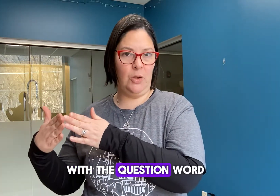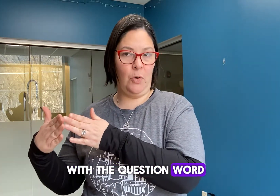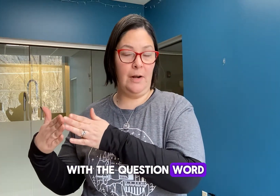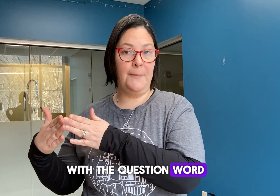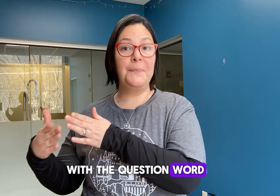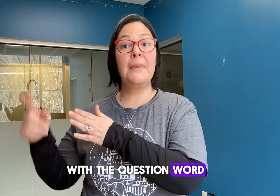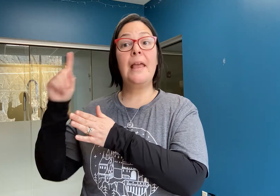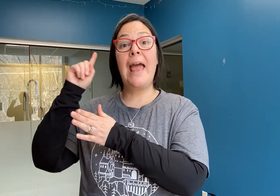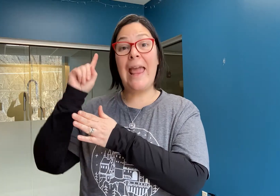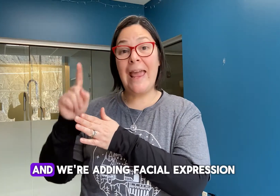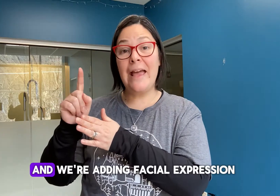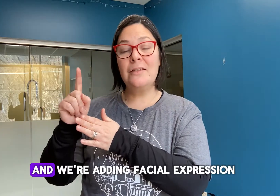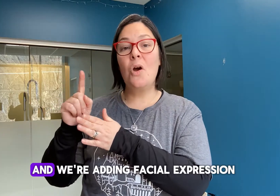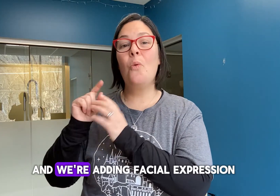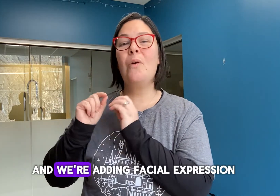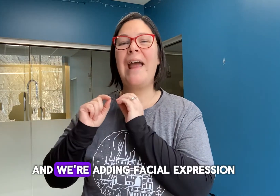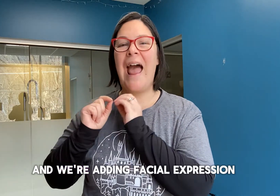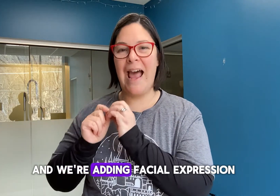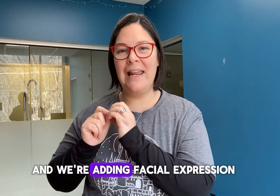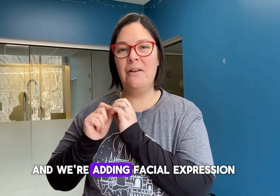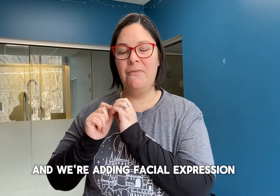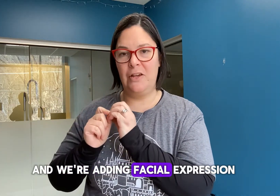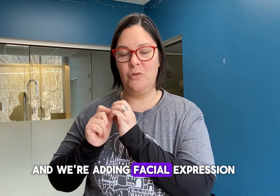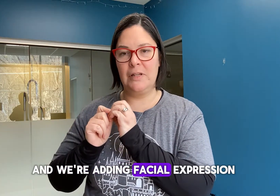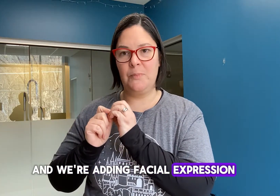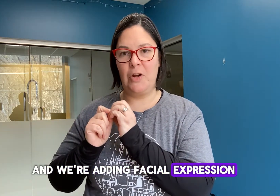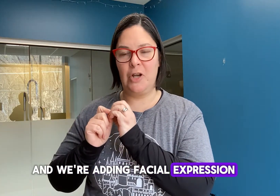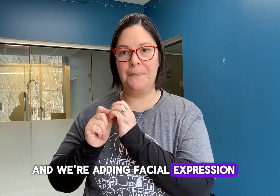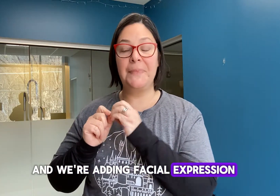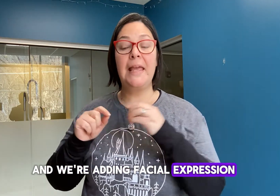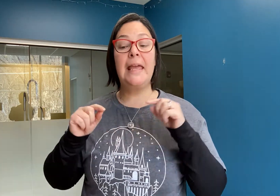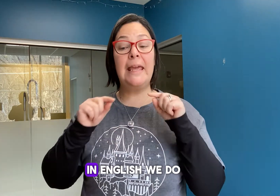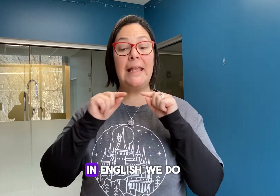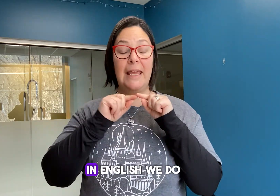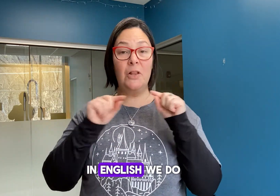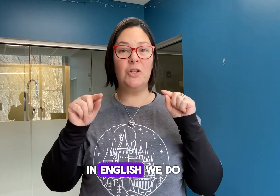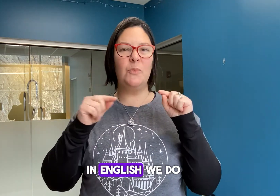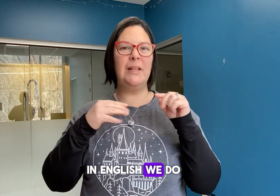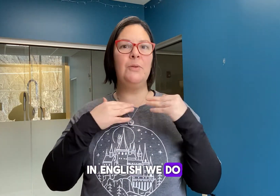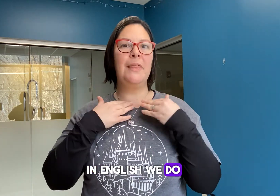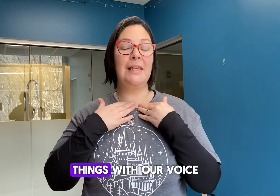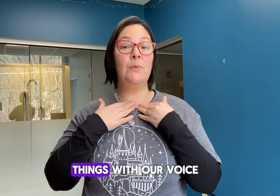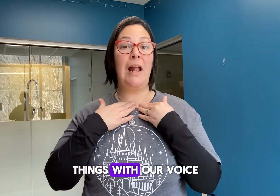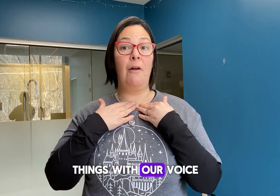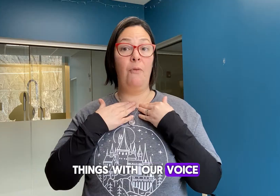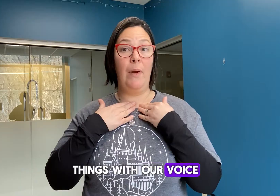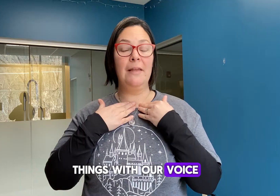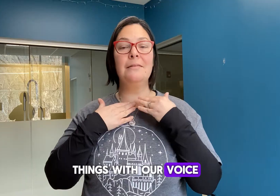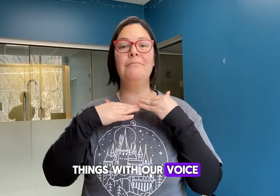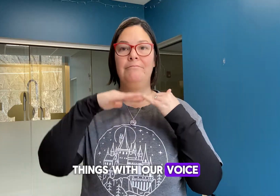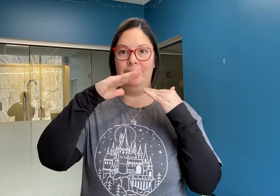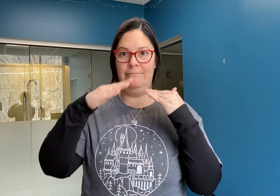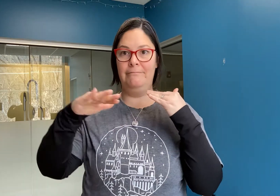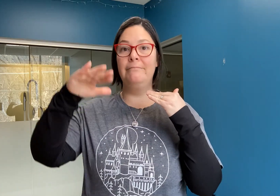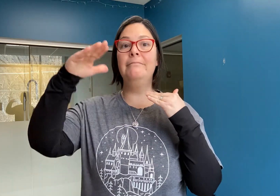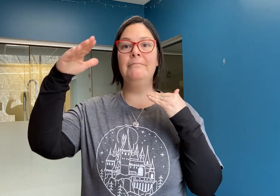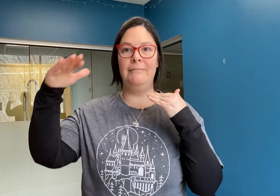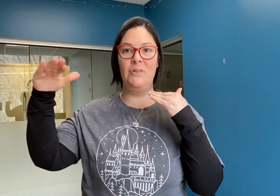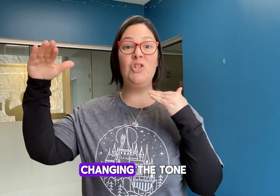word, and we're adding facial expression. In English, we do things with our voice,